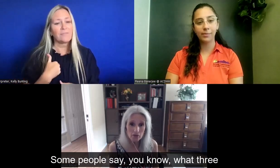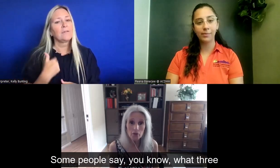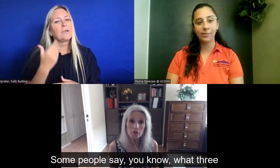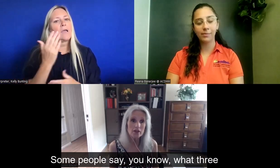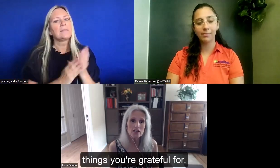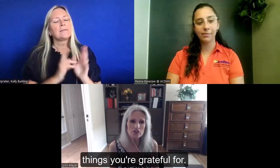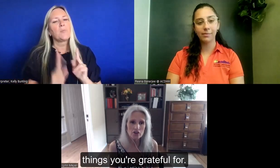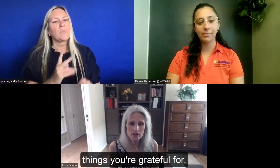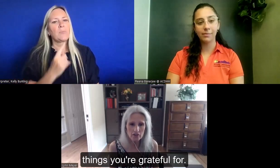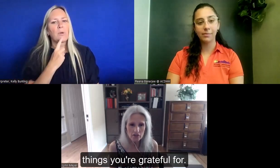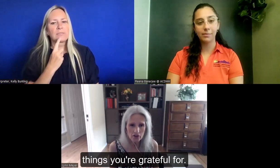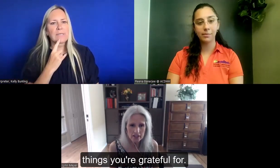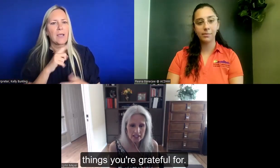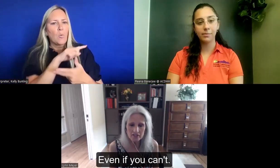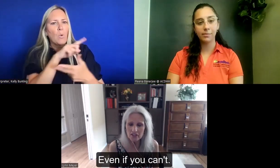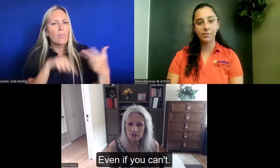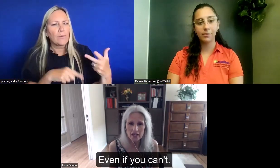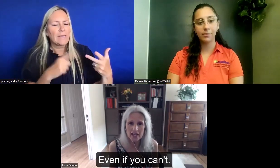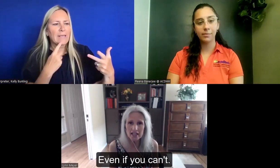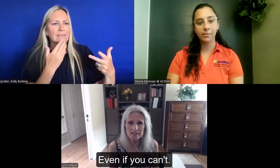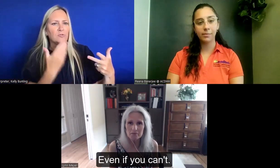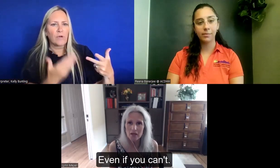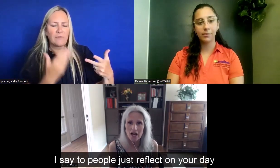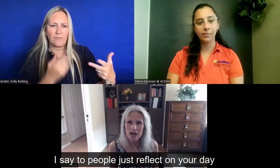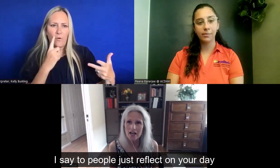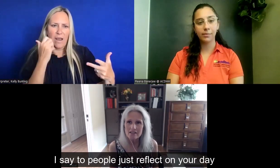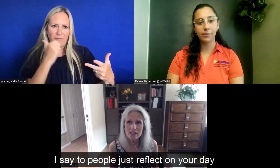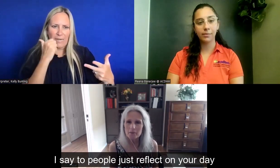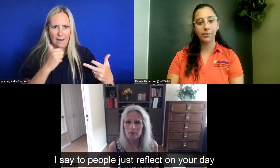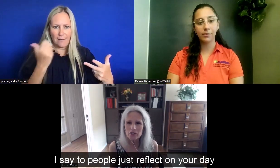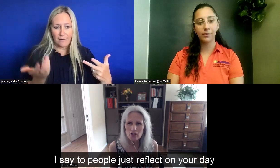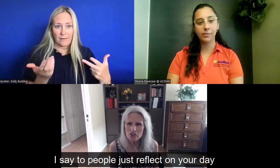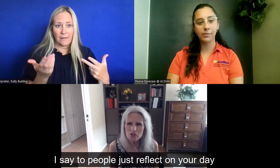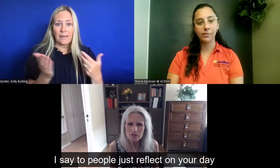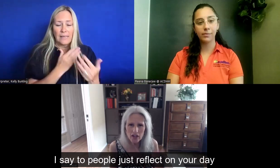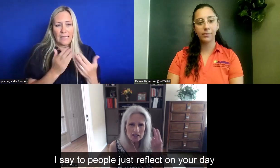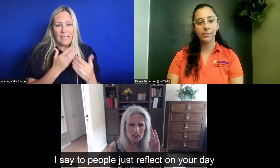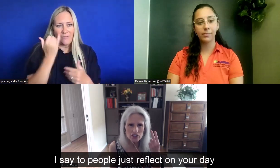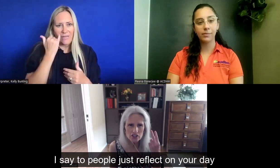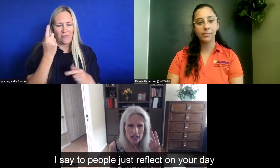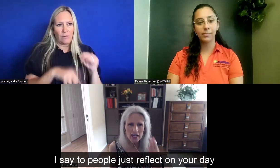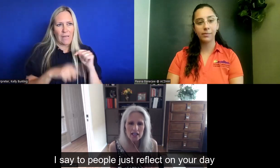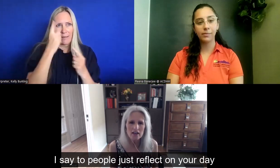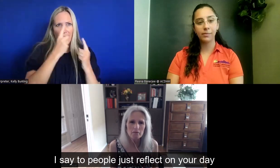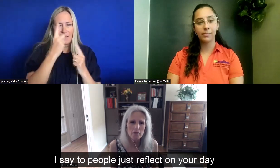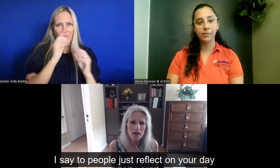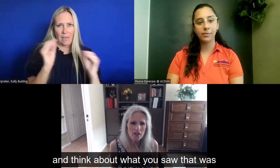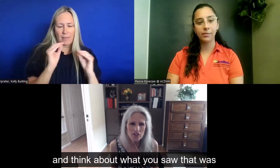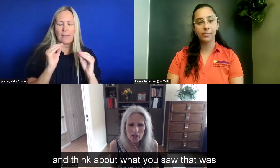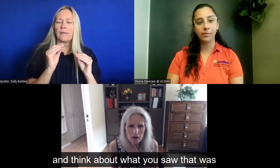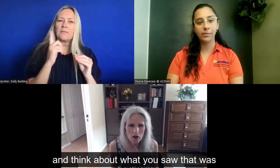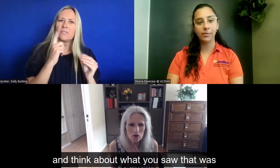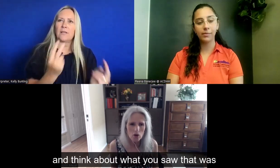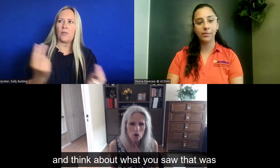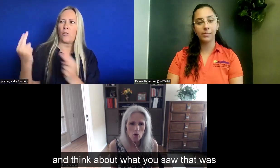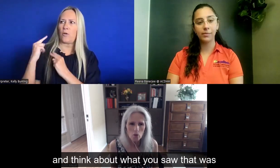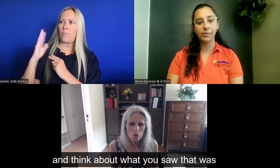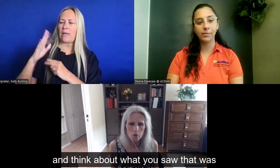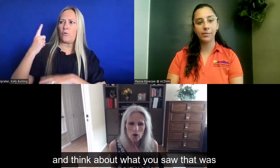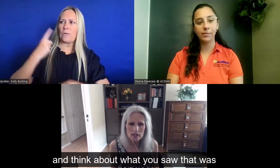say, what 3 things you're grateful for. Even if you can't, I say to people, just reflect on your day and think